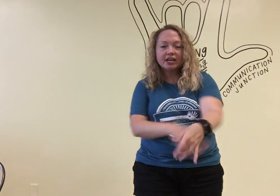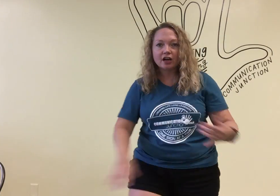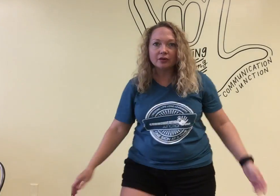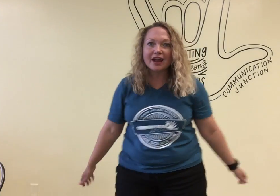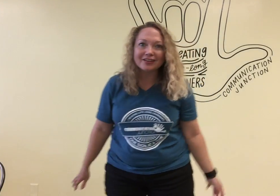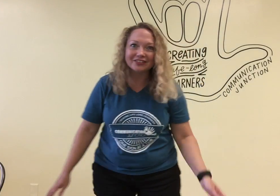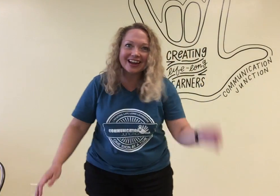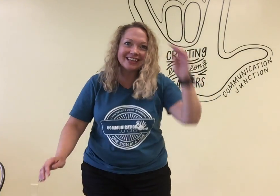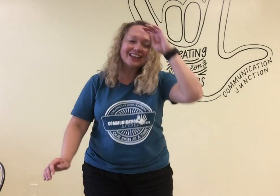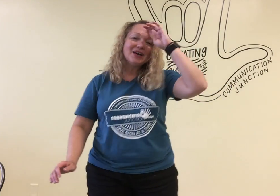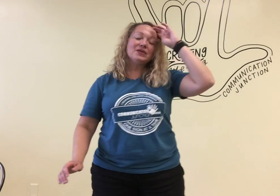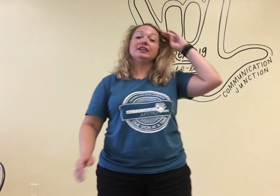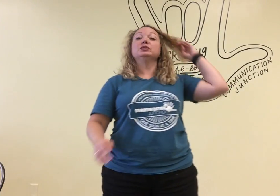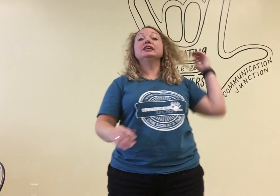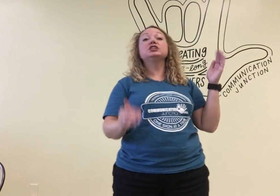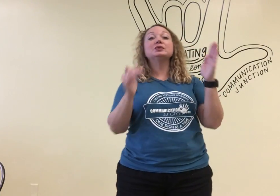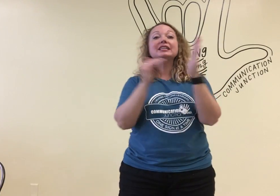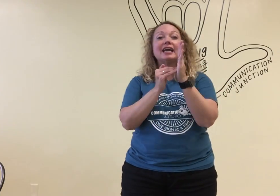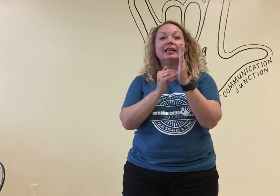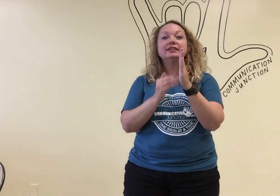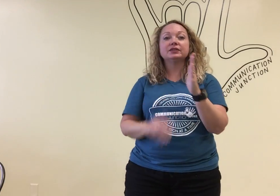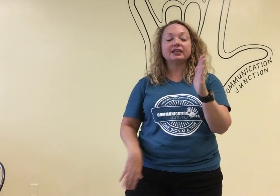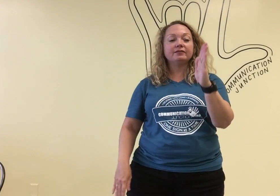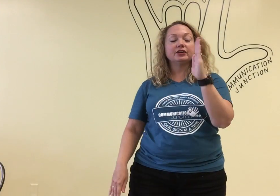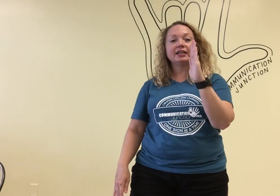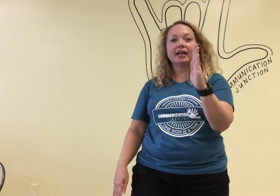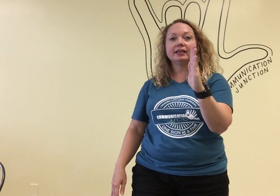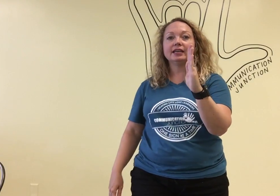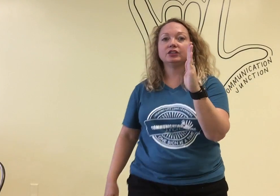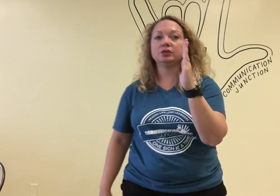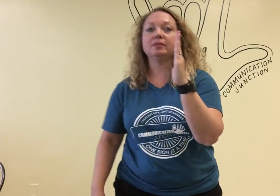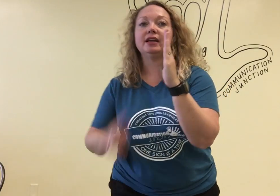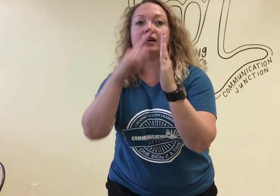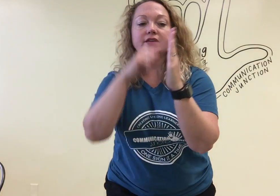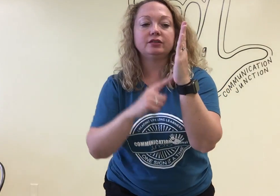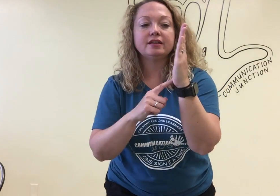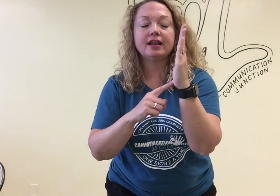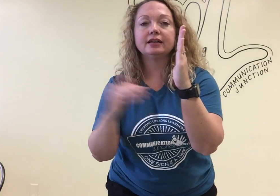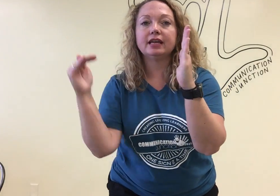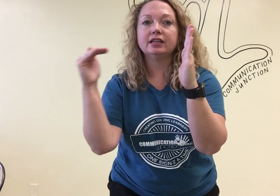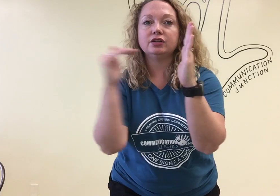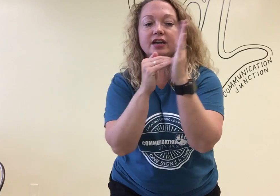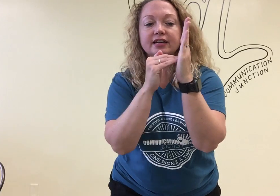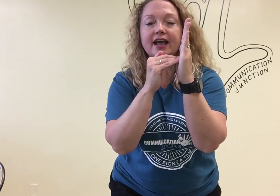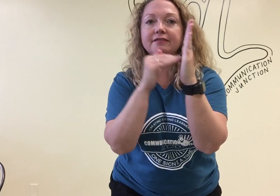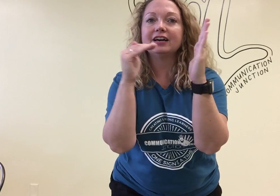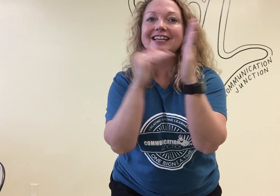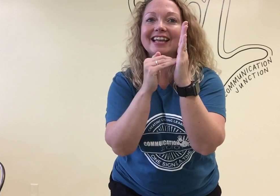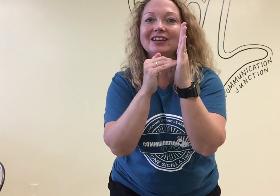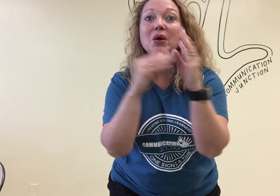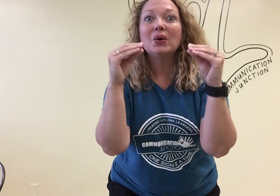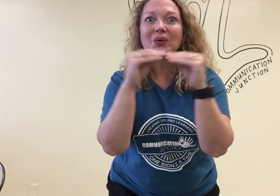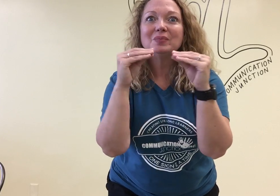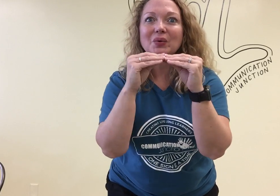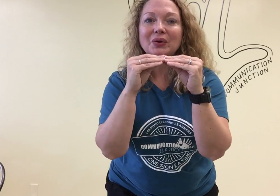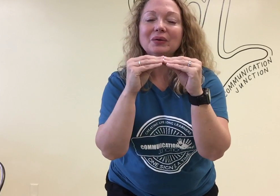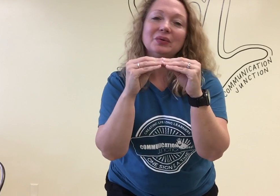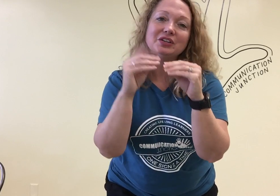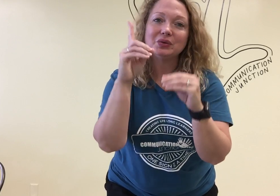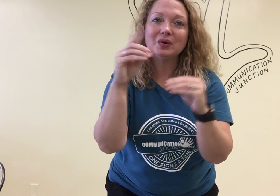all around, right? Okay, so let's do it again. So the sign for again is you make a straight hand and then you cut it in half again or more. We're gonna do it one